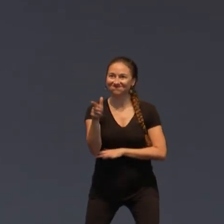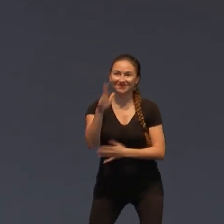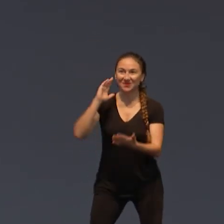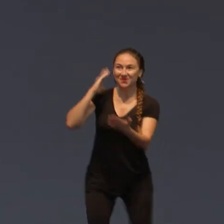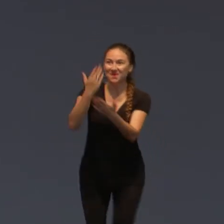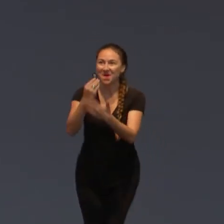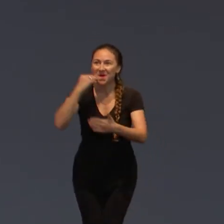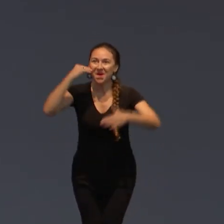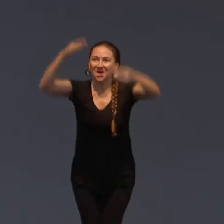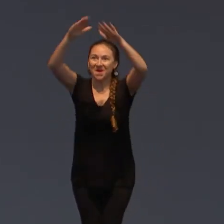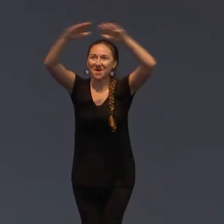"Yeah."